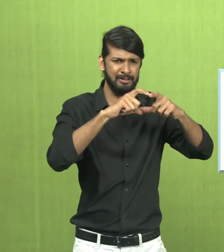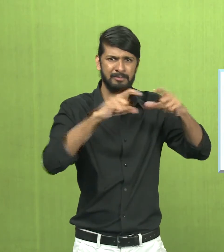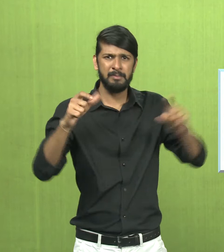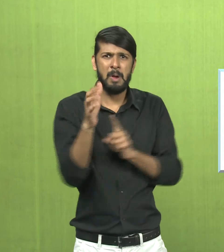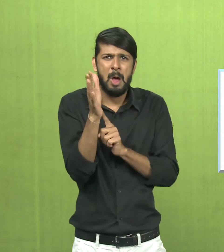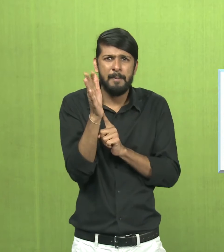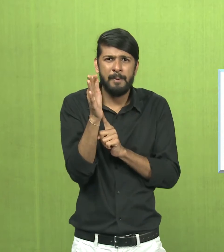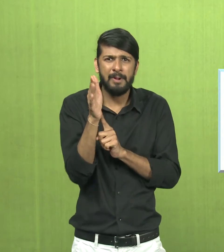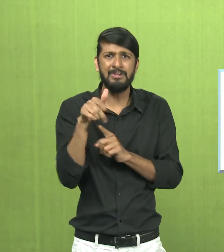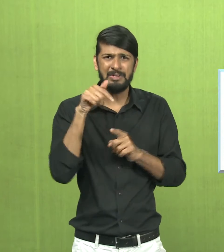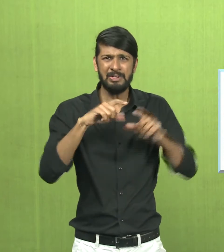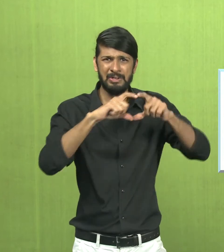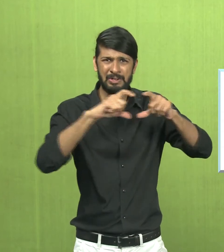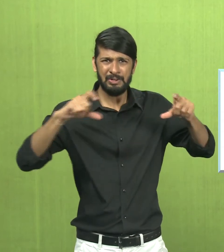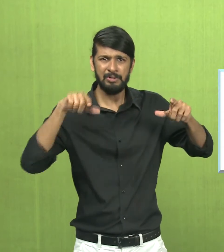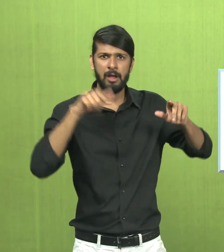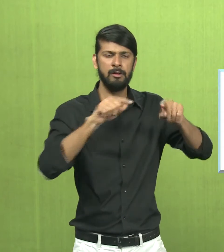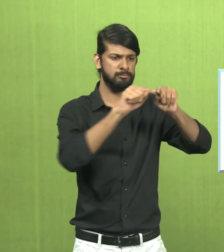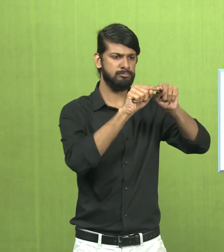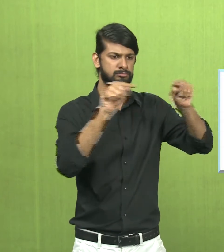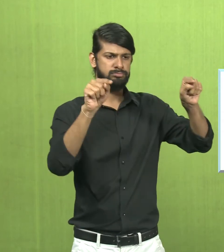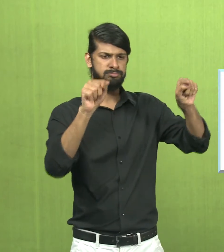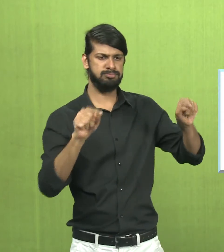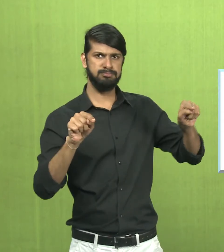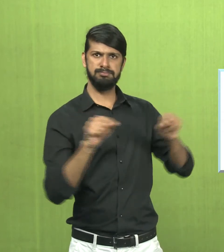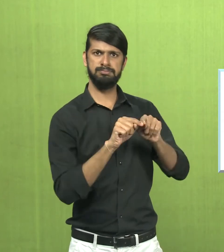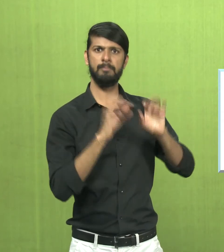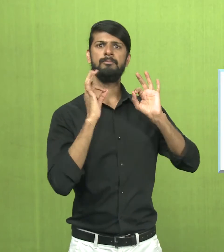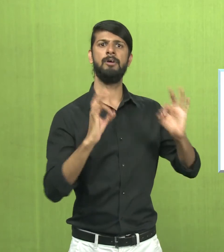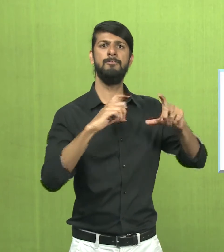These illustrations were done on rectangular pieces of palm leaves.